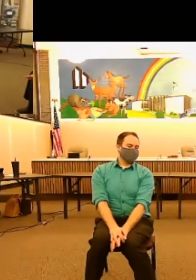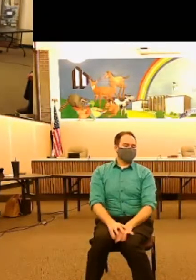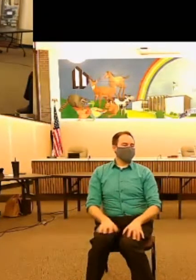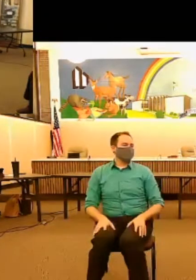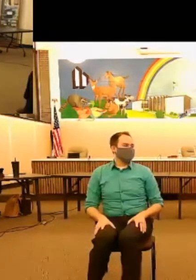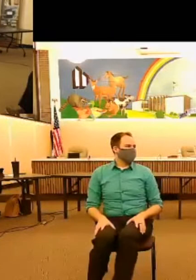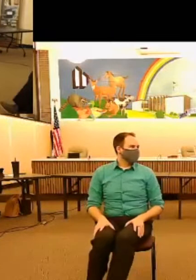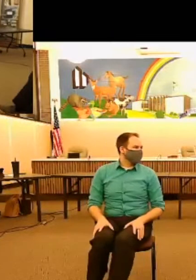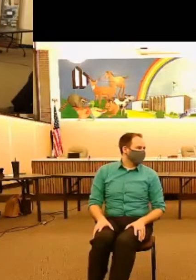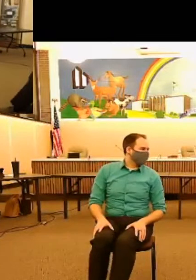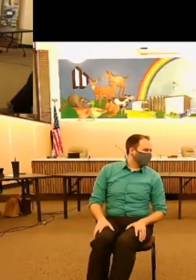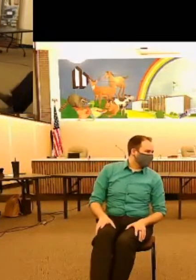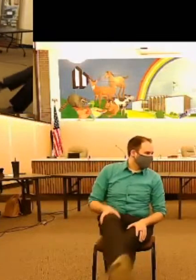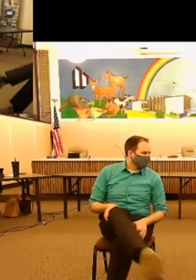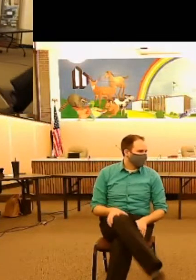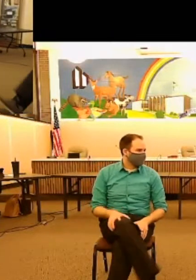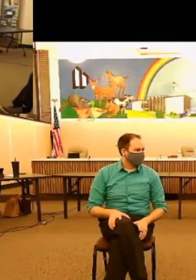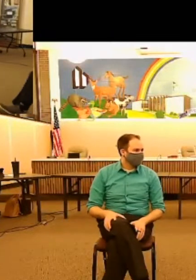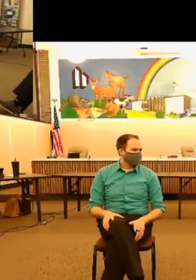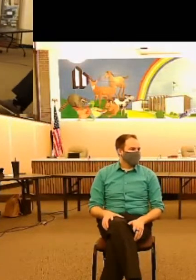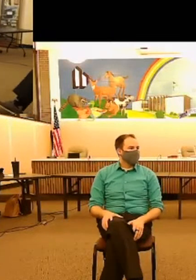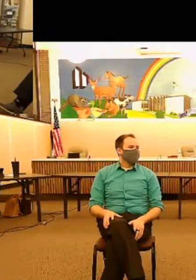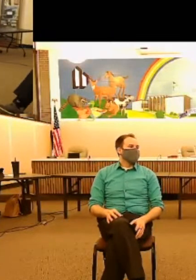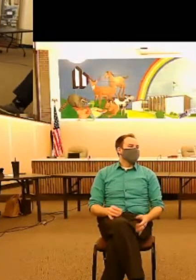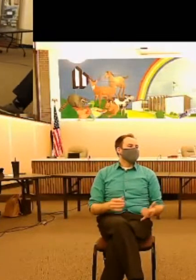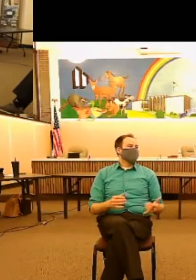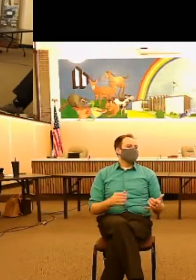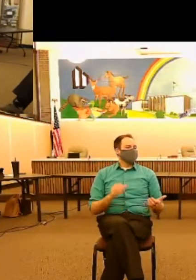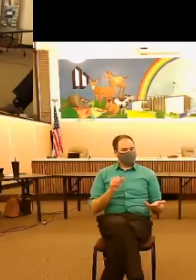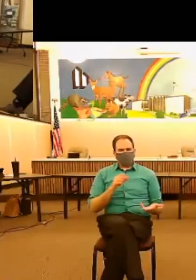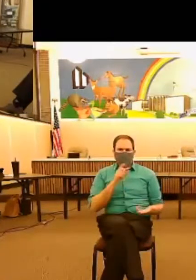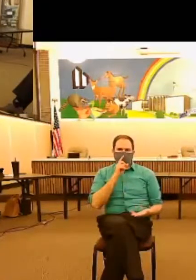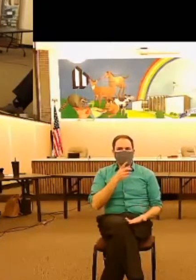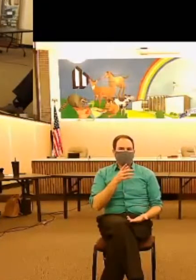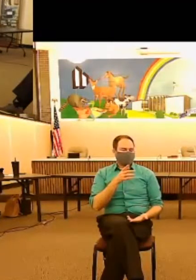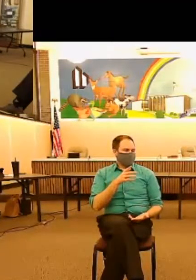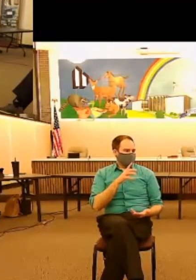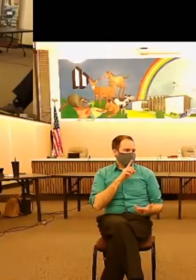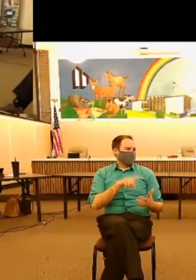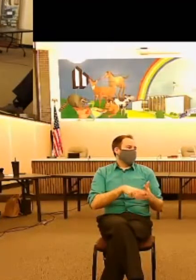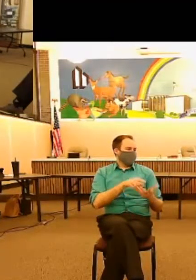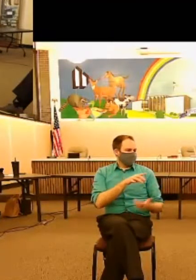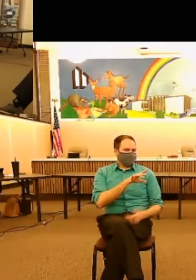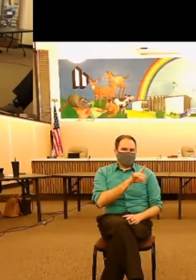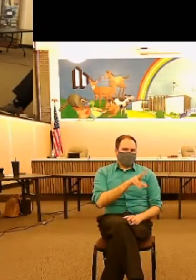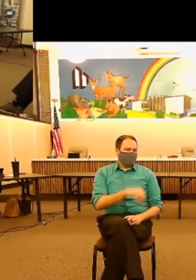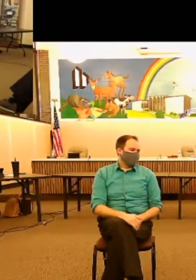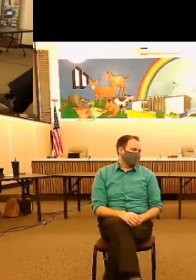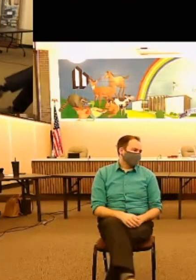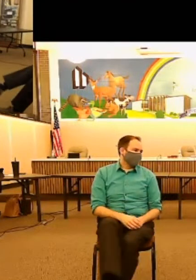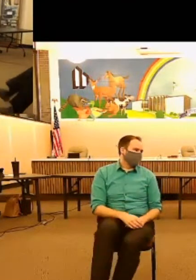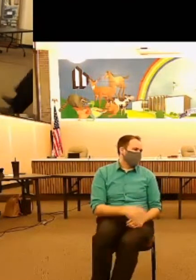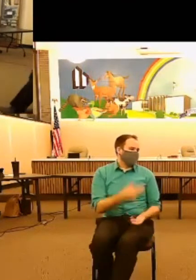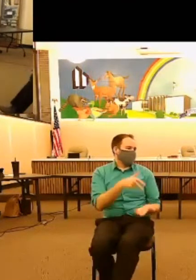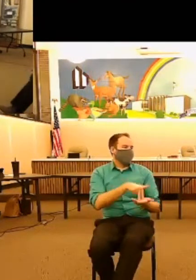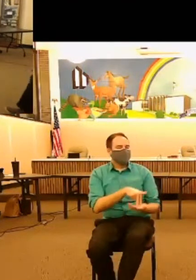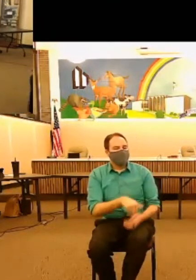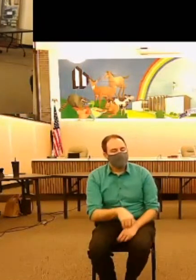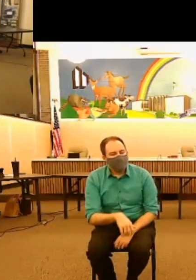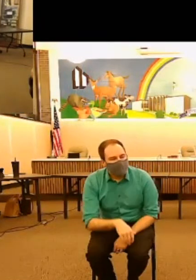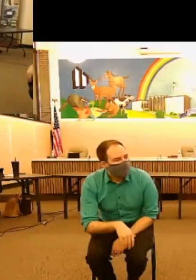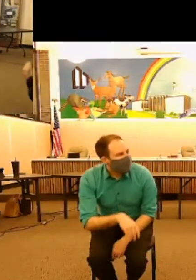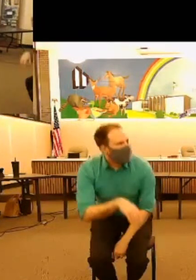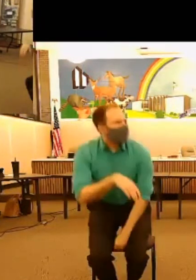right. Yeah, and unfortunately, I need to have specifics. I don't want to Well, say, if it's on the other side of the road or your side of the road. right,